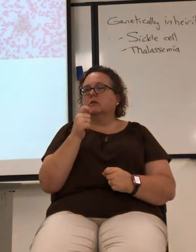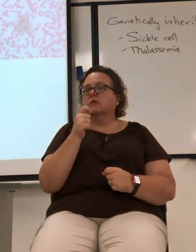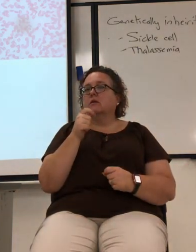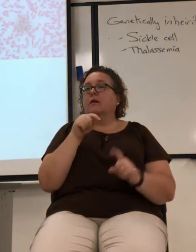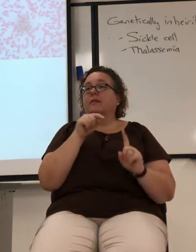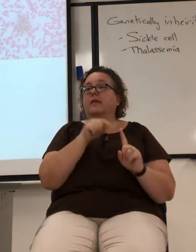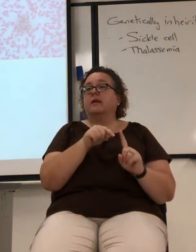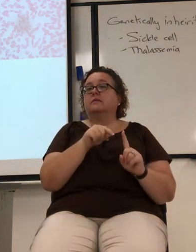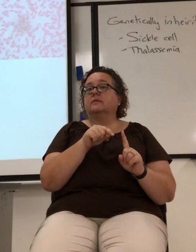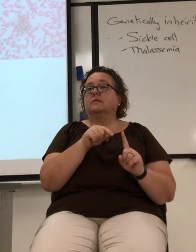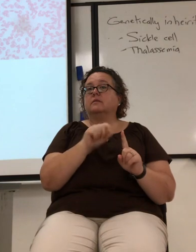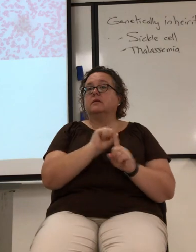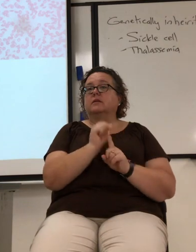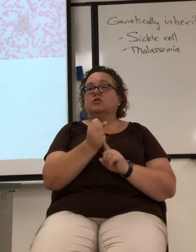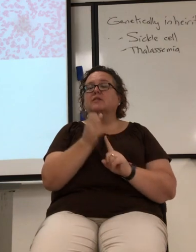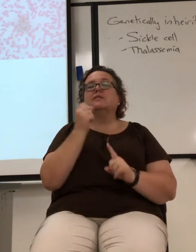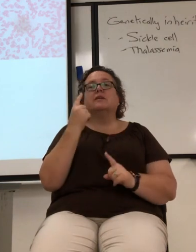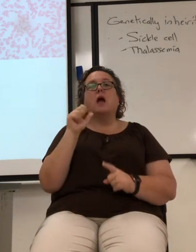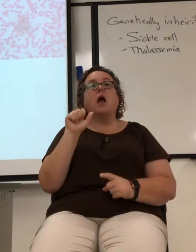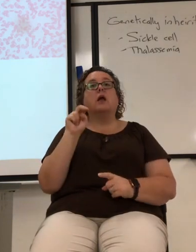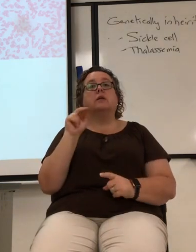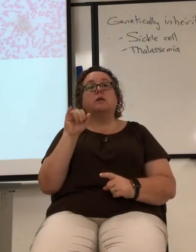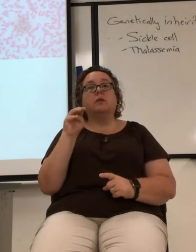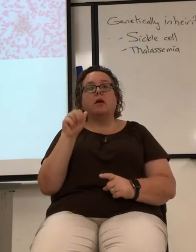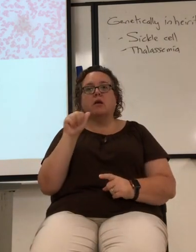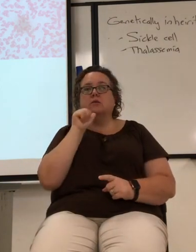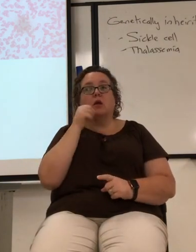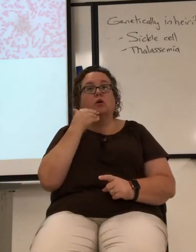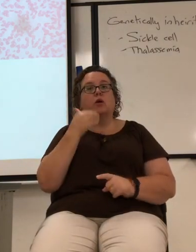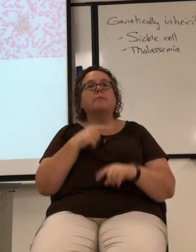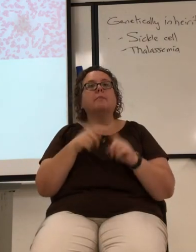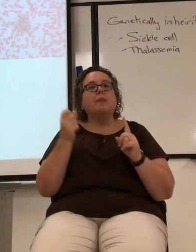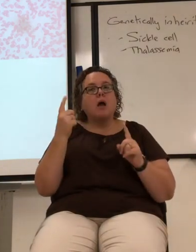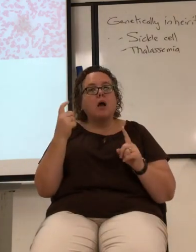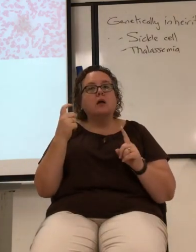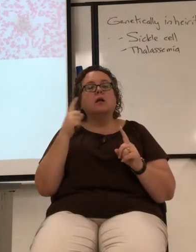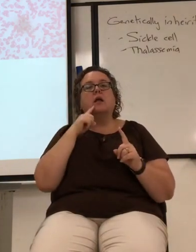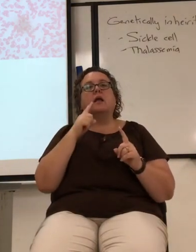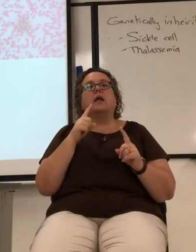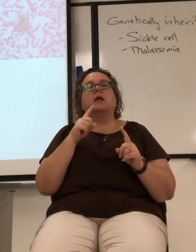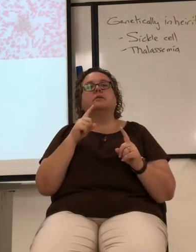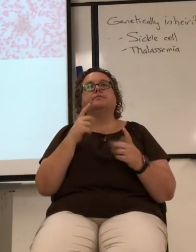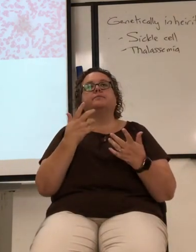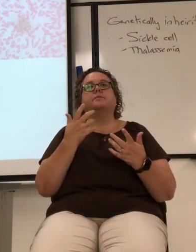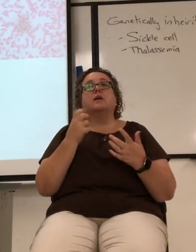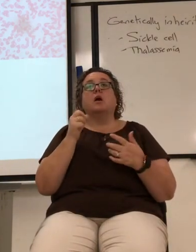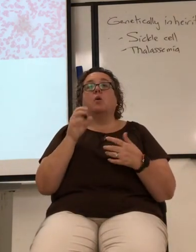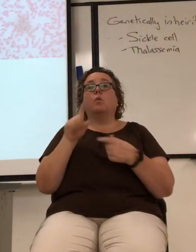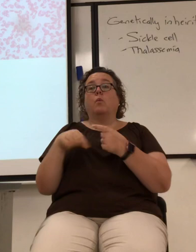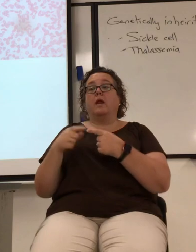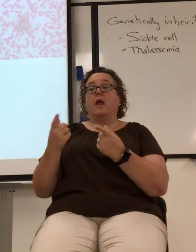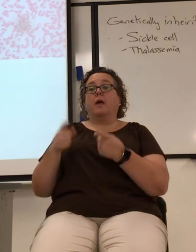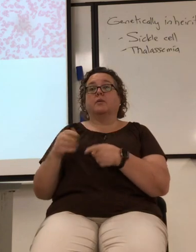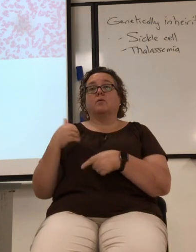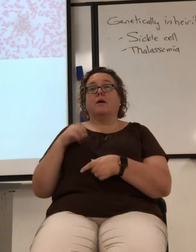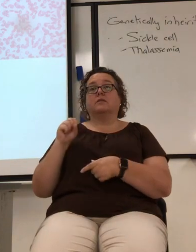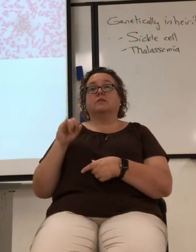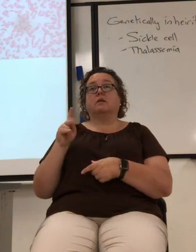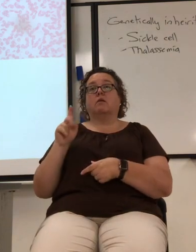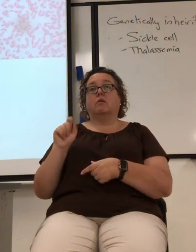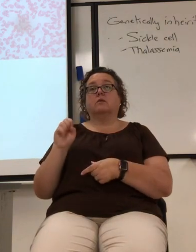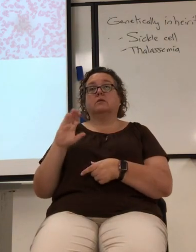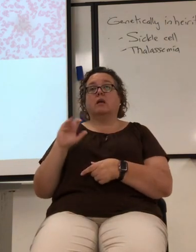This condition, anemia is not good, but it confers, when you have the sickle cell trait, this one's